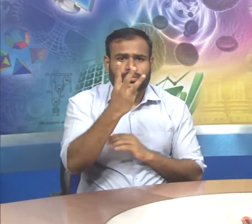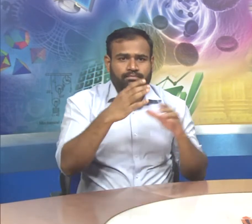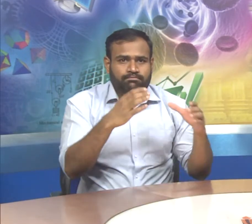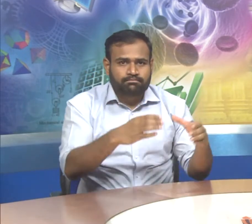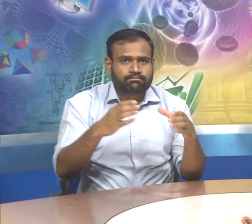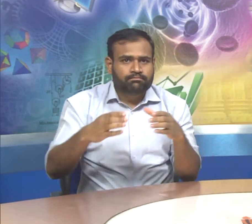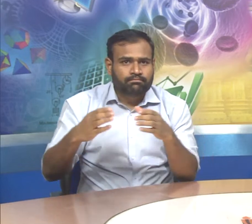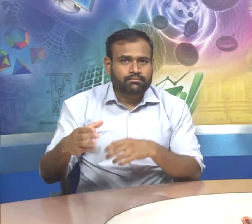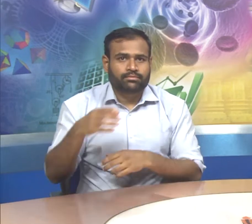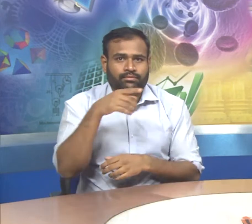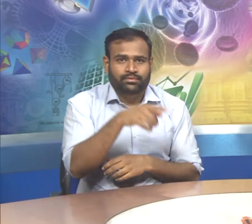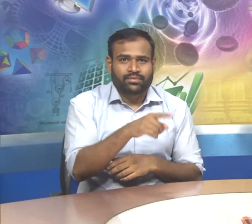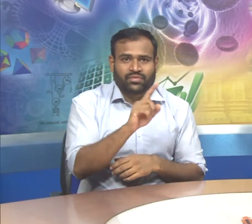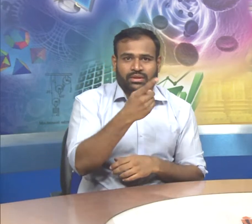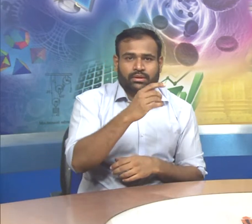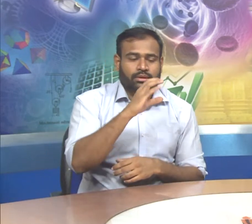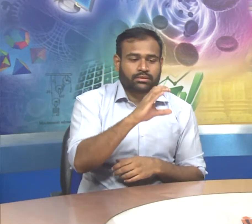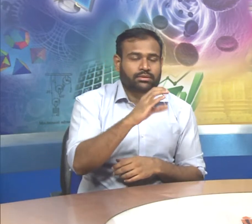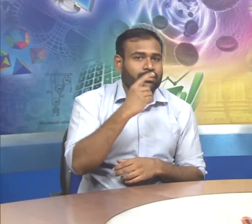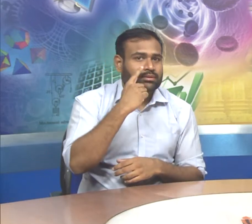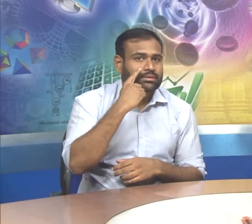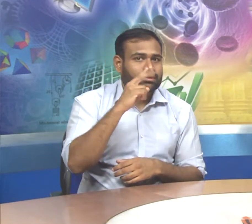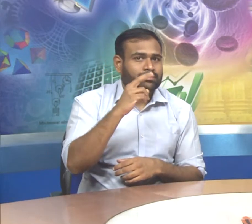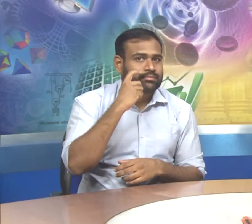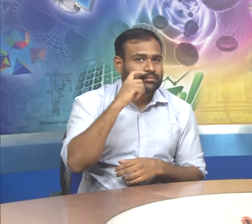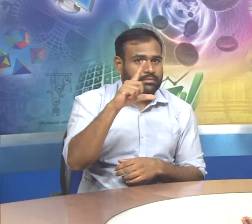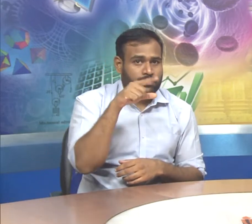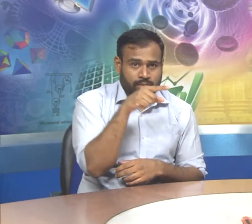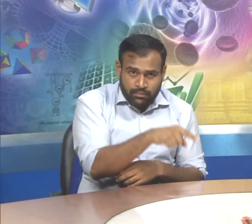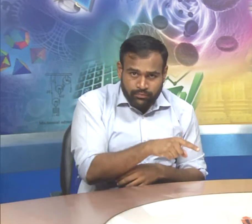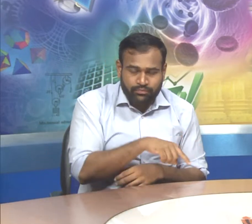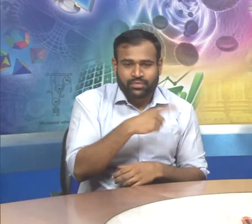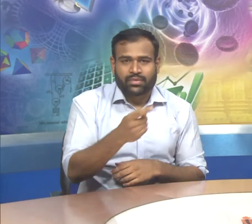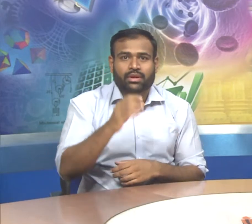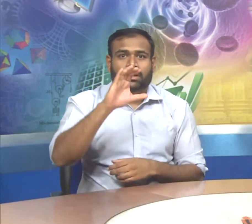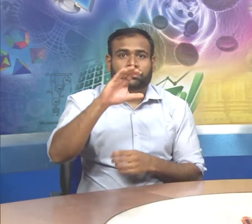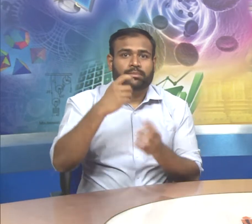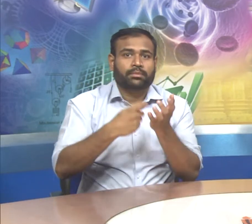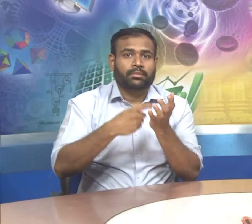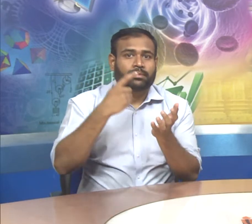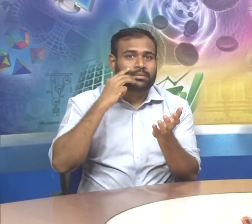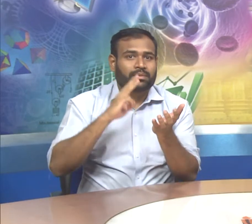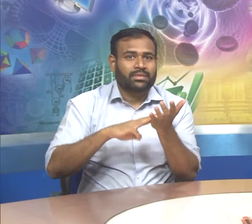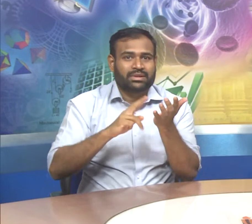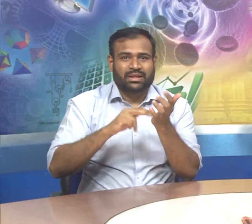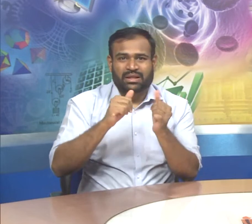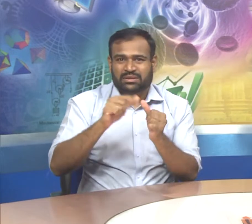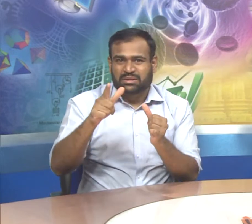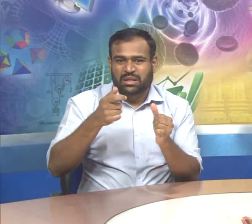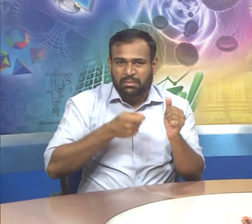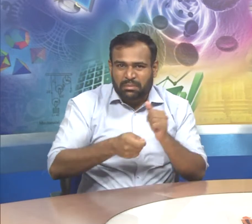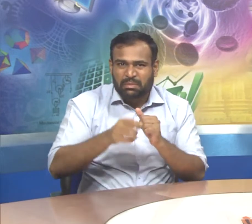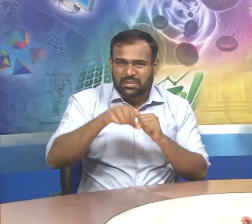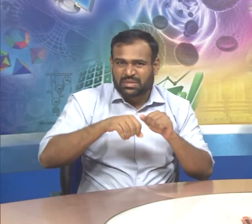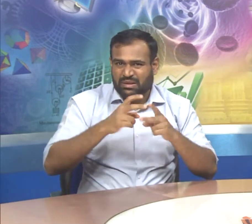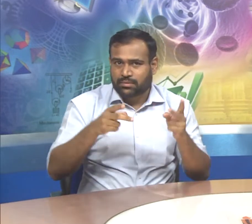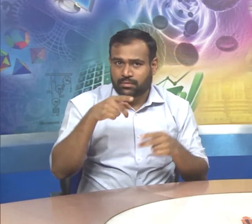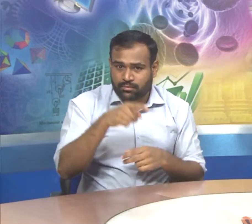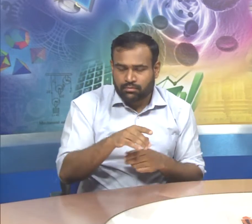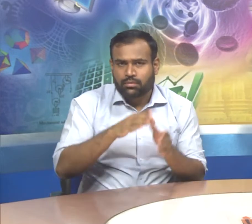The appeals can be filed in civil, criminal, and constitutional cases.